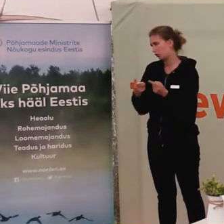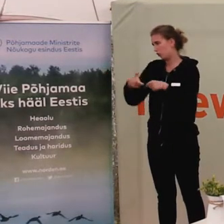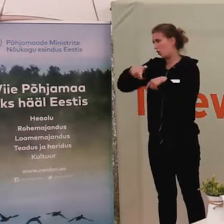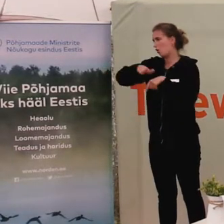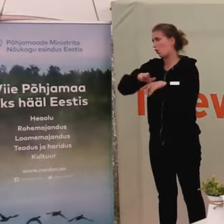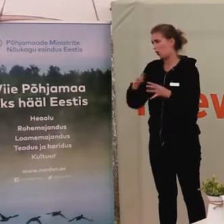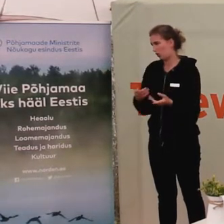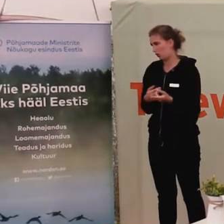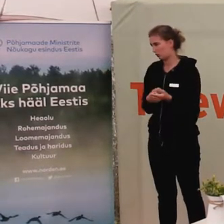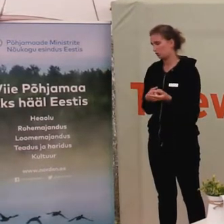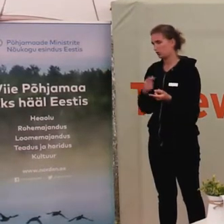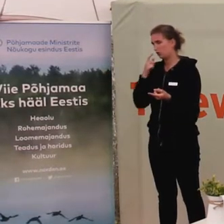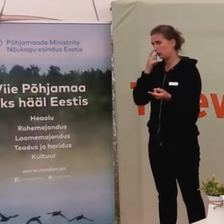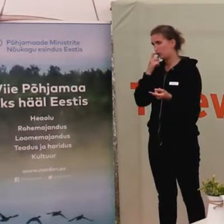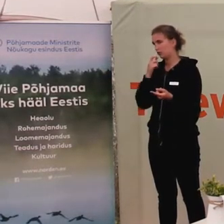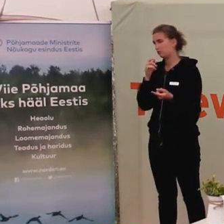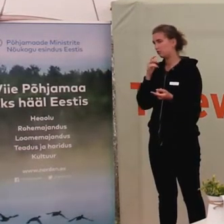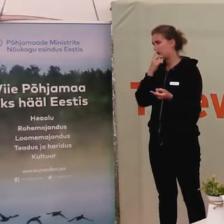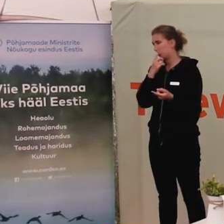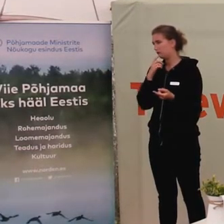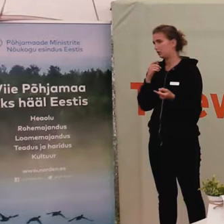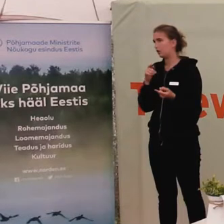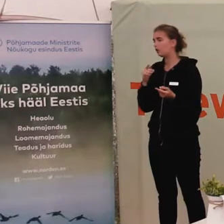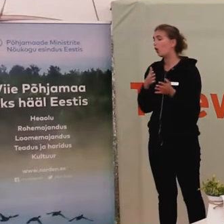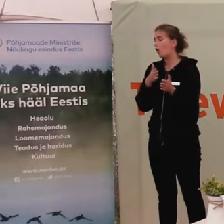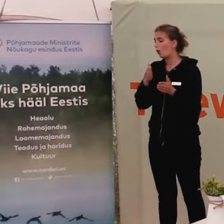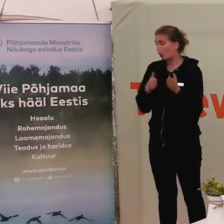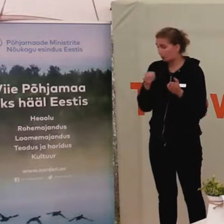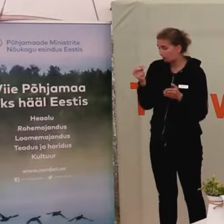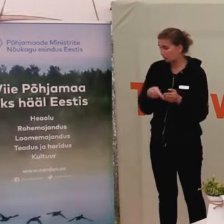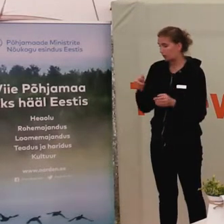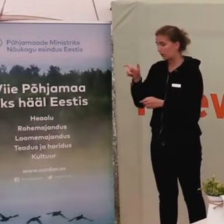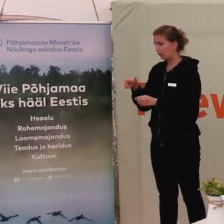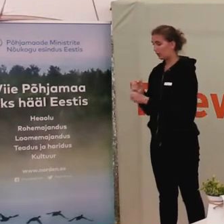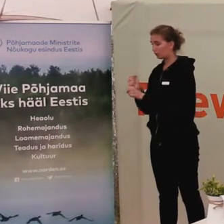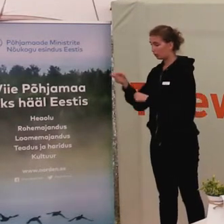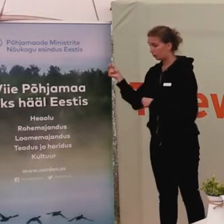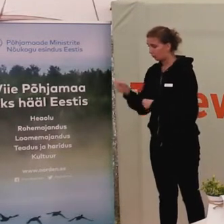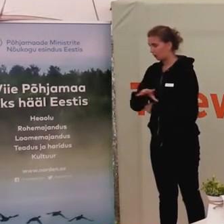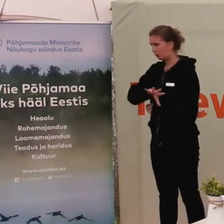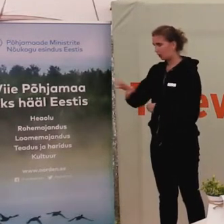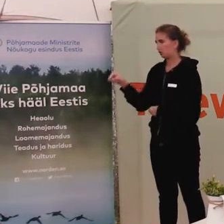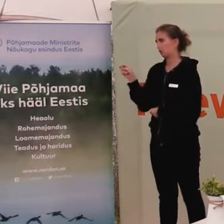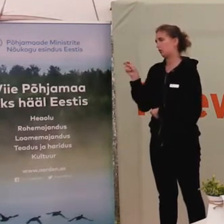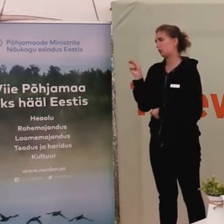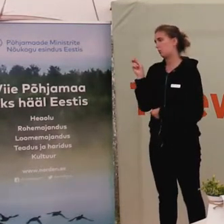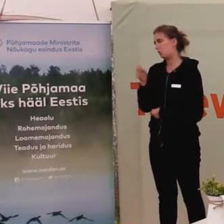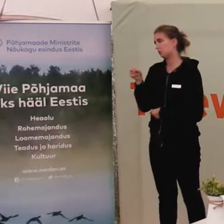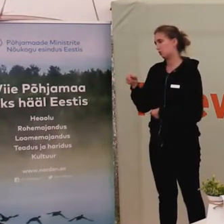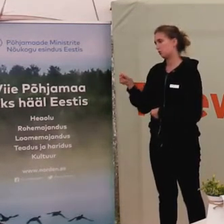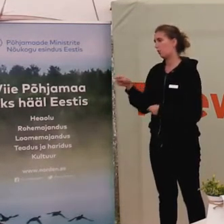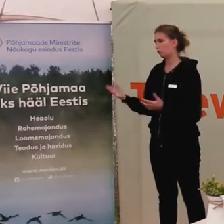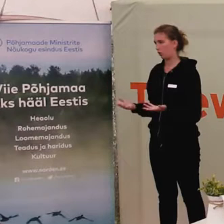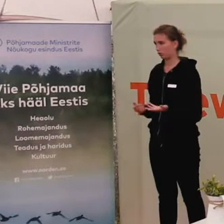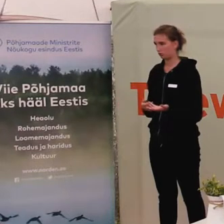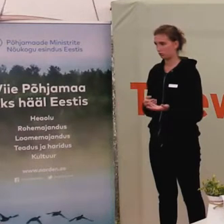additional bureaucracy with robot taxes. And robots are taxed, human workforce is taxed, every production method is